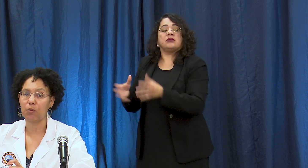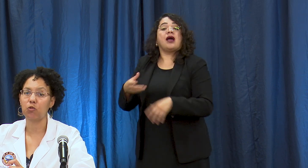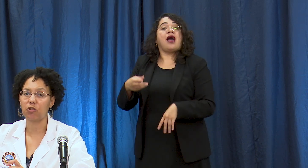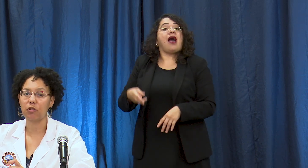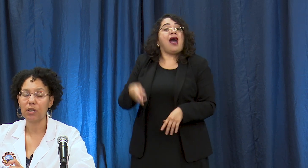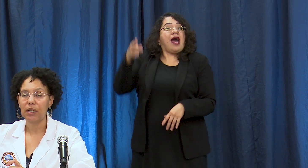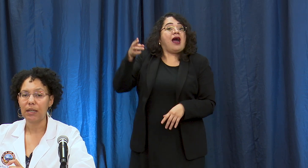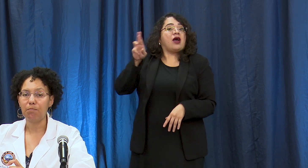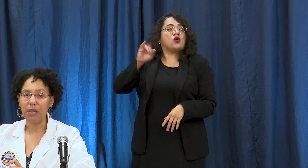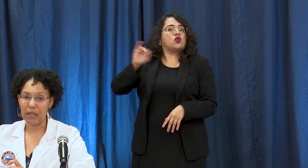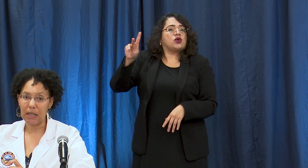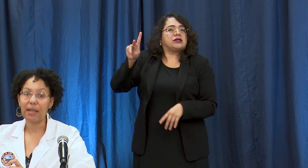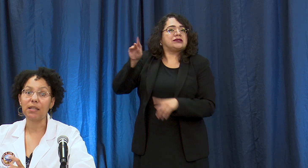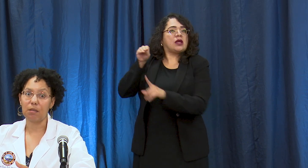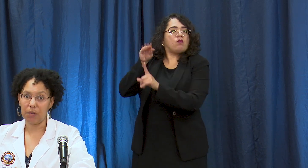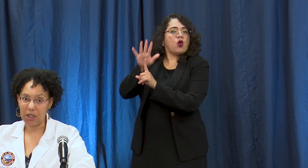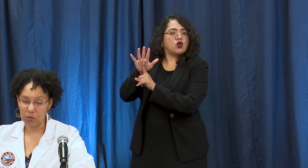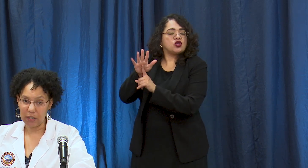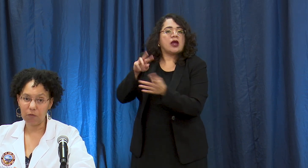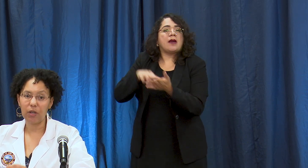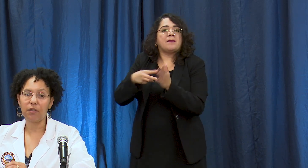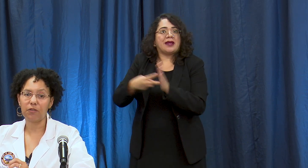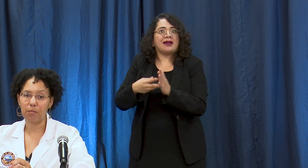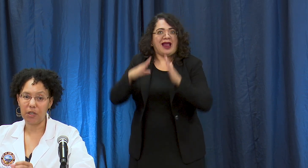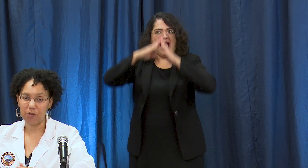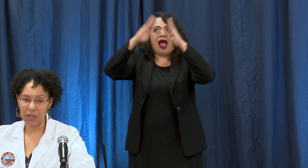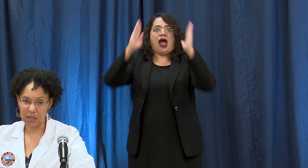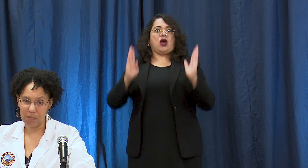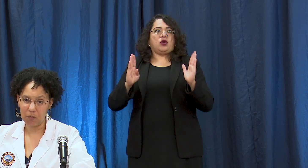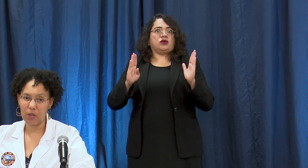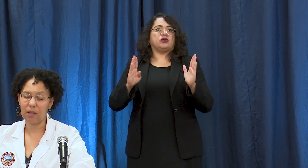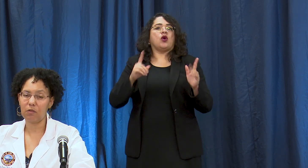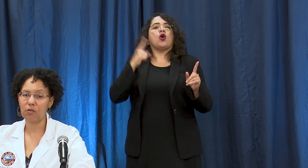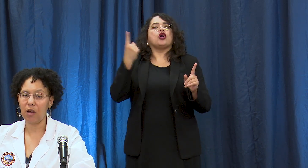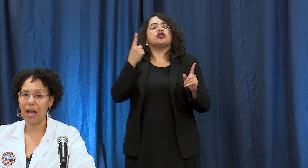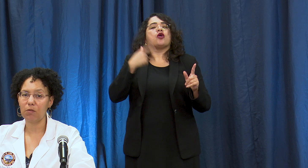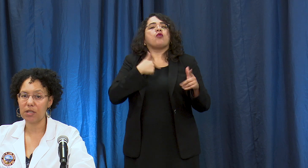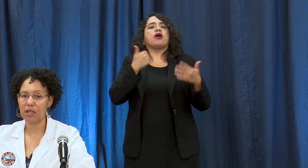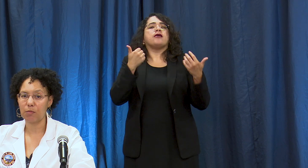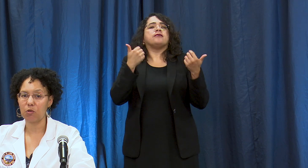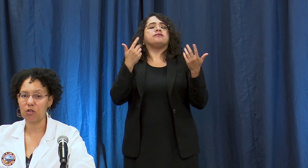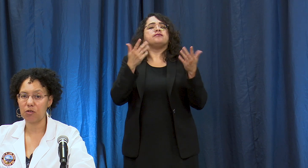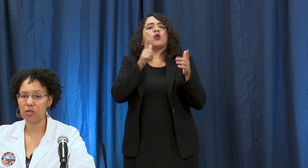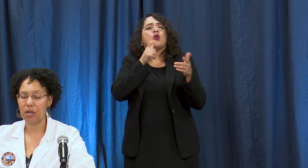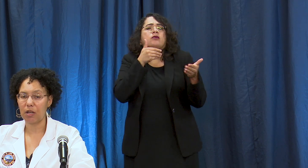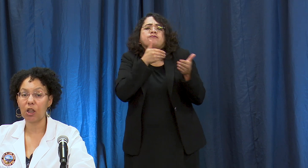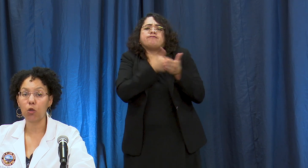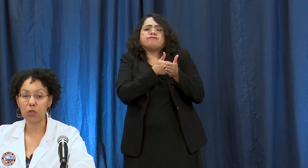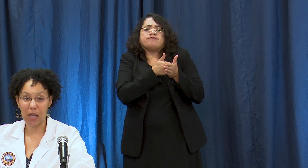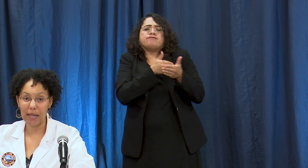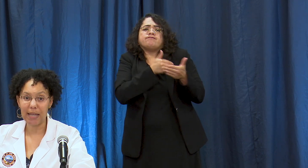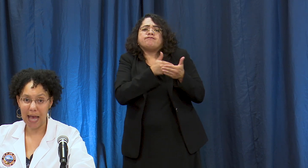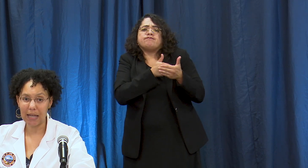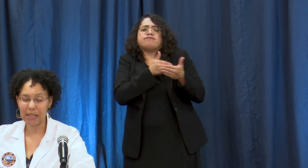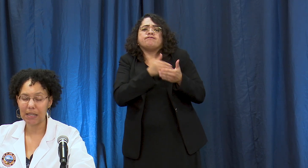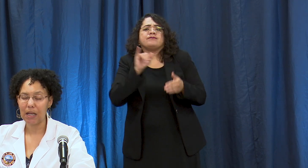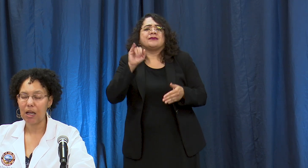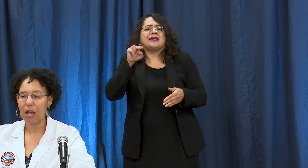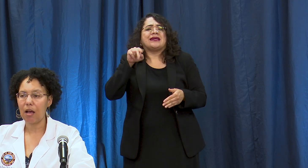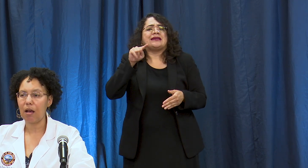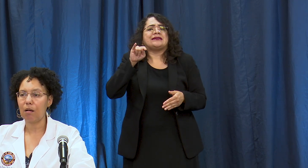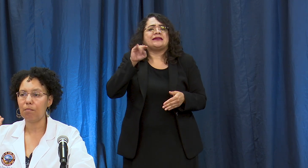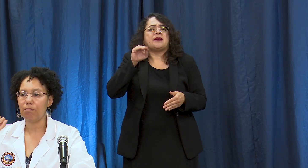high-risk exposure, meaning that somebody you live with or somebody you're intimate with, those are high-risk exposures. Close